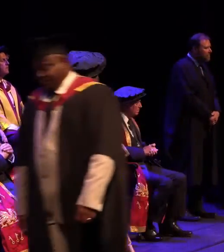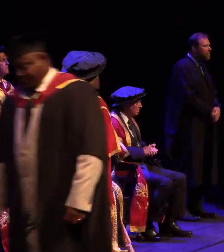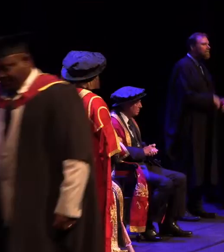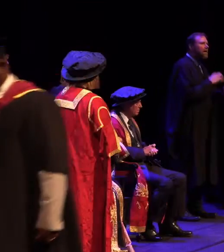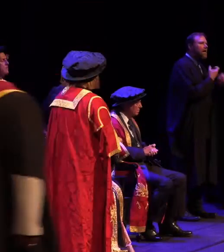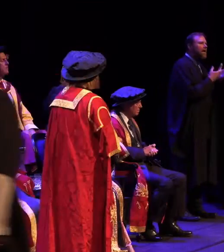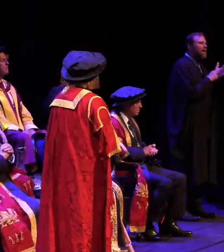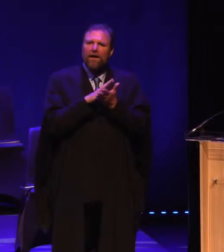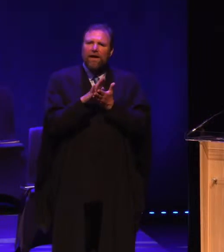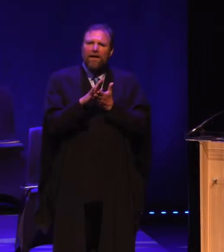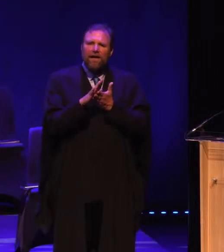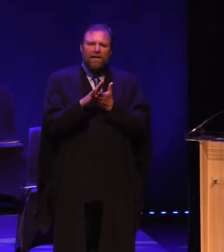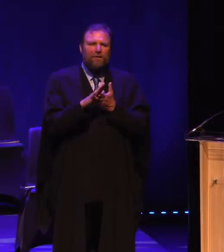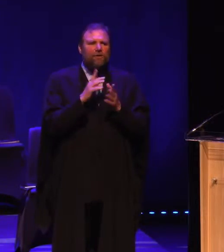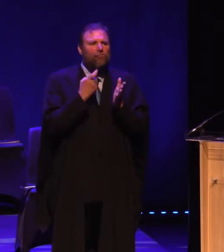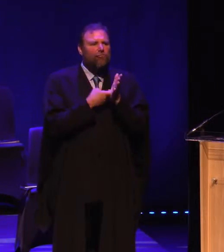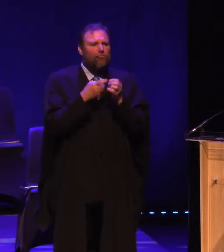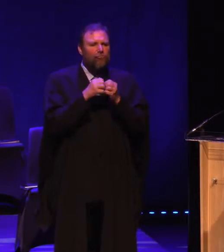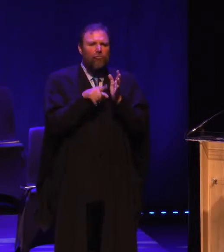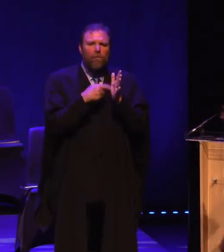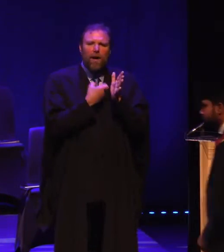Ganesh Kumar Reddy Bhupati.